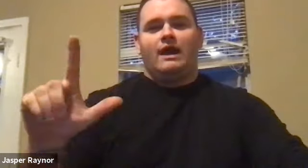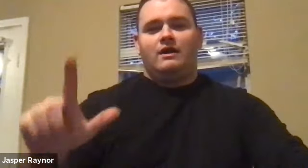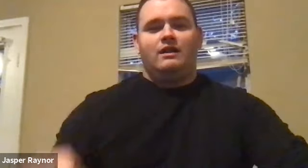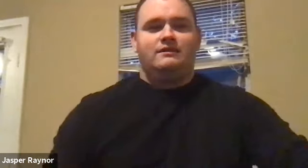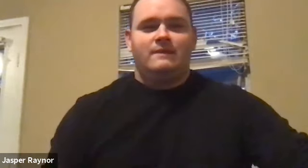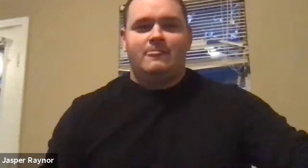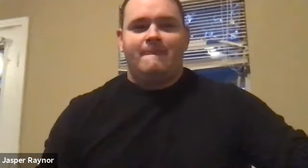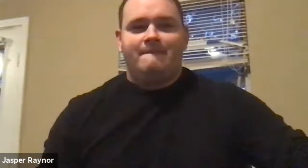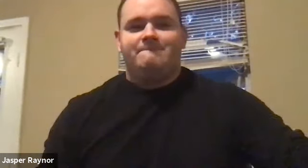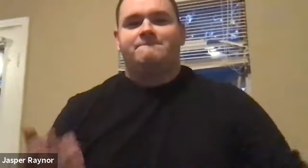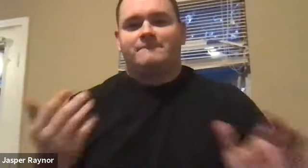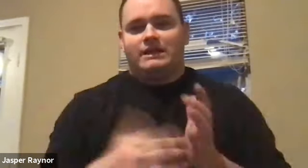S-C-H-O-O-L. School.